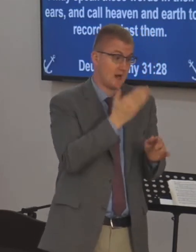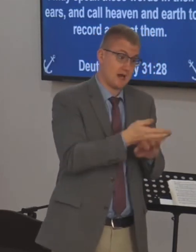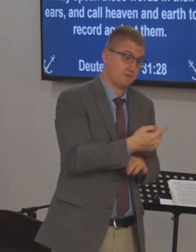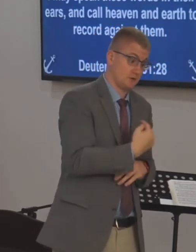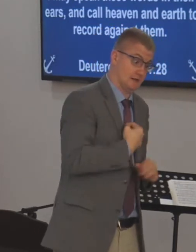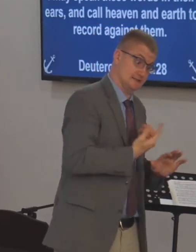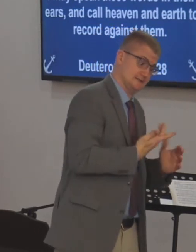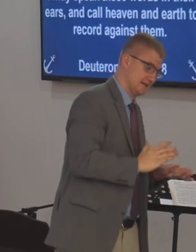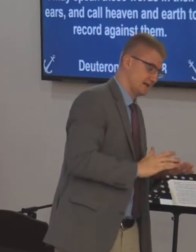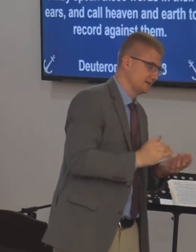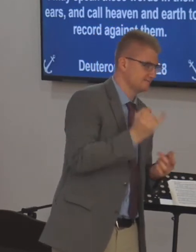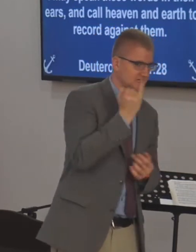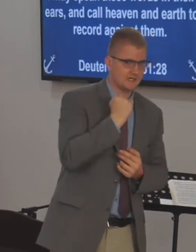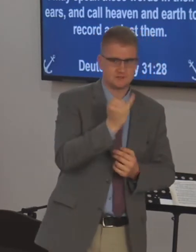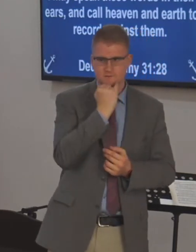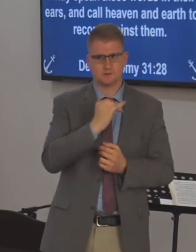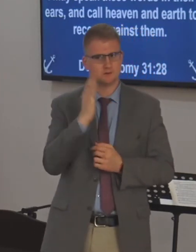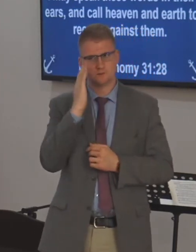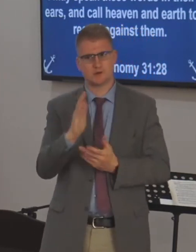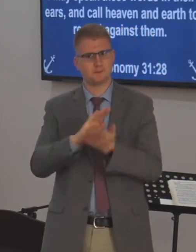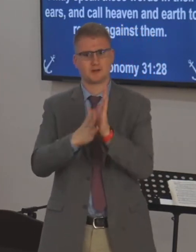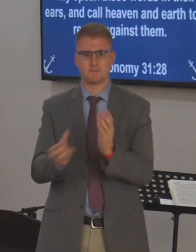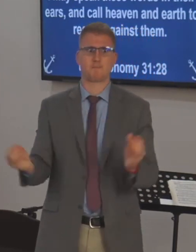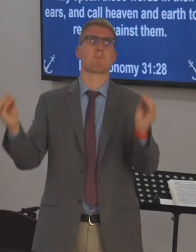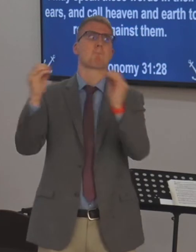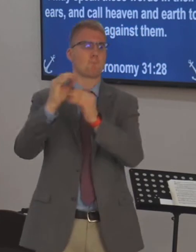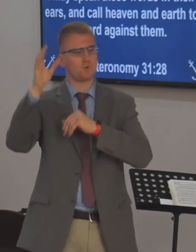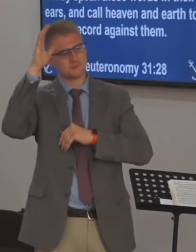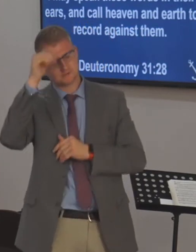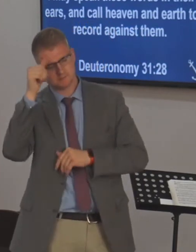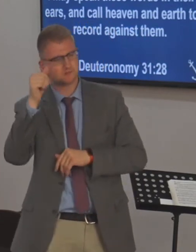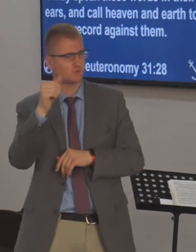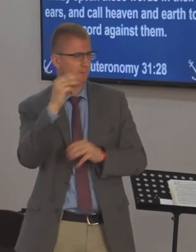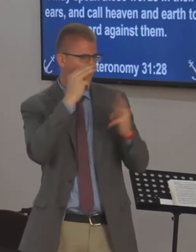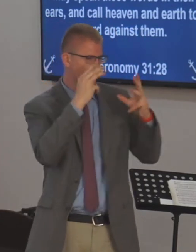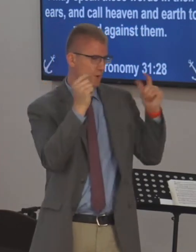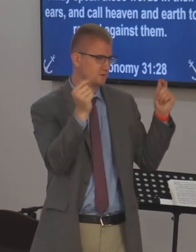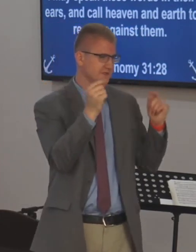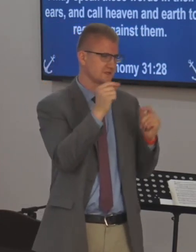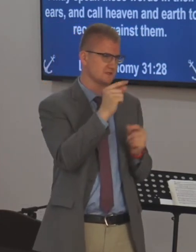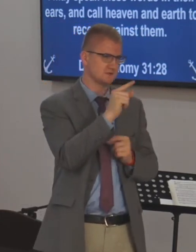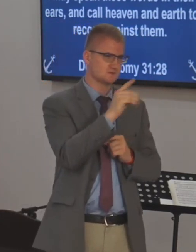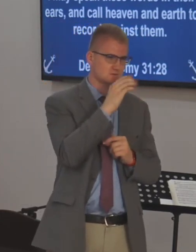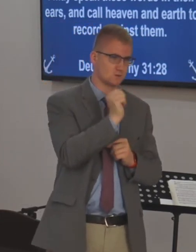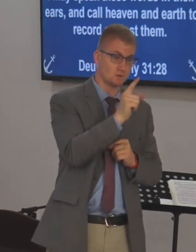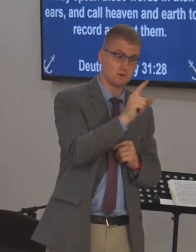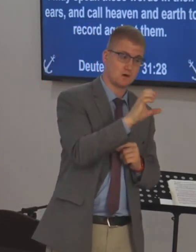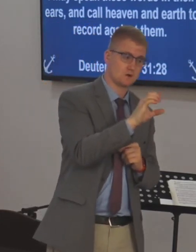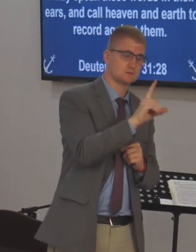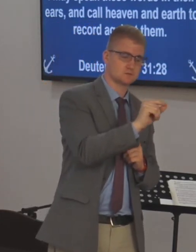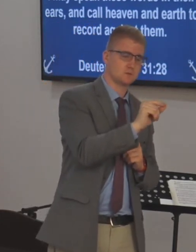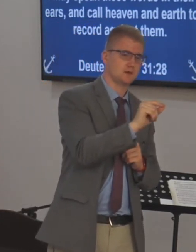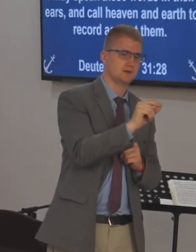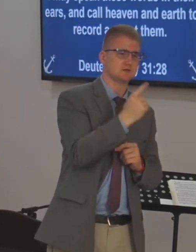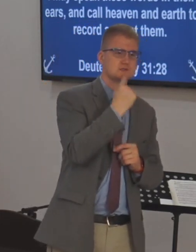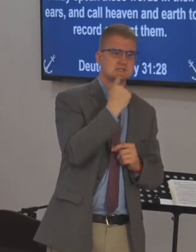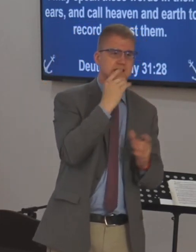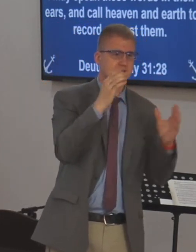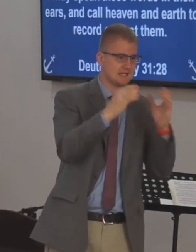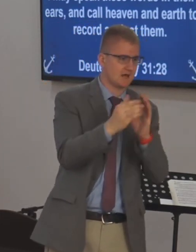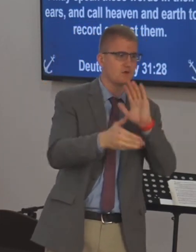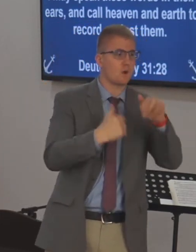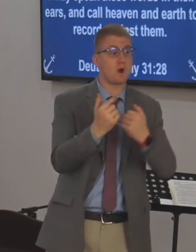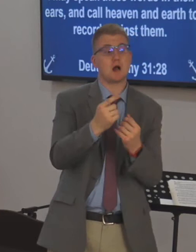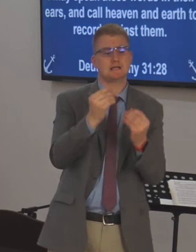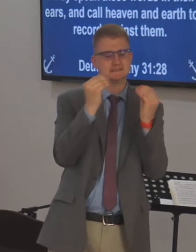they were going to be rebellious. Remember, Moses here is 120 years old. Gather unto me all the elders of your tribes and your